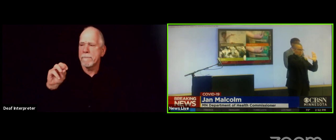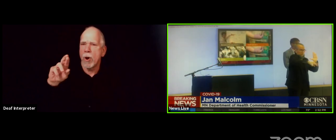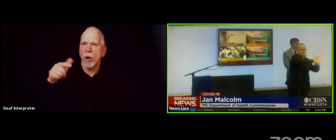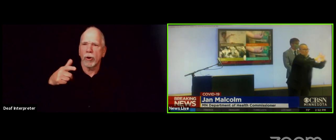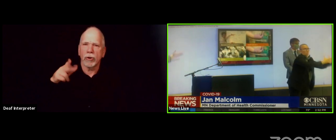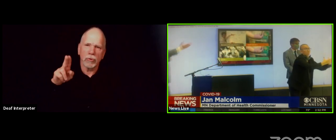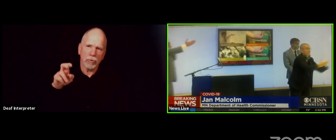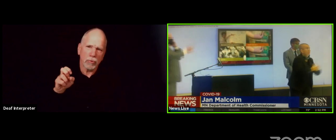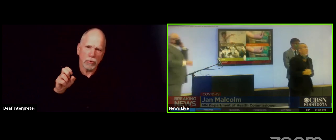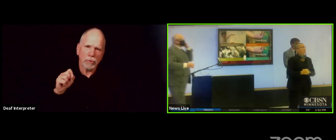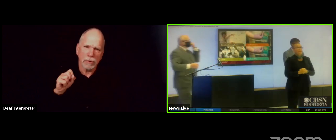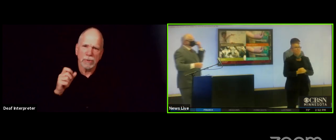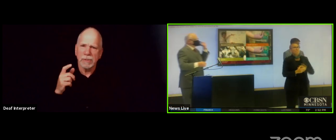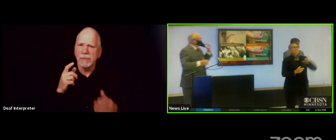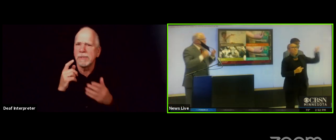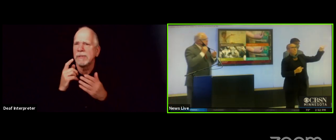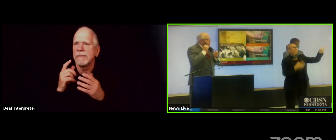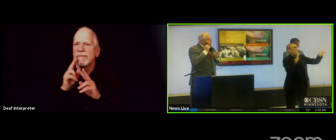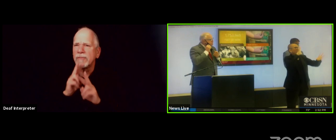One more quick question. Sure.